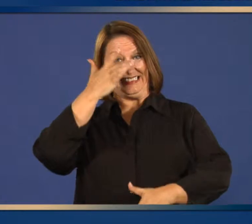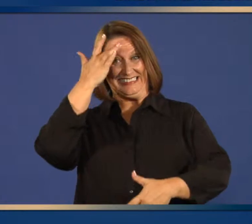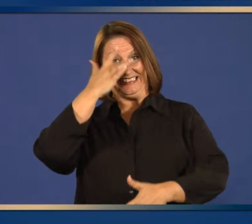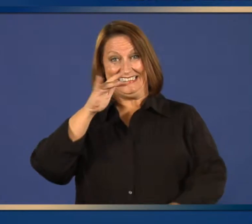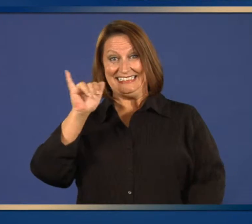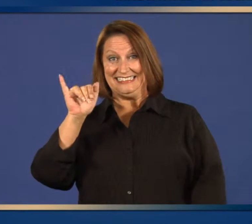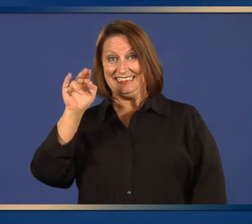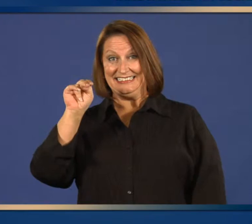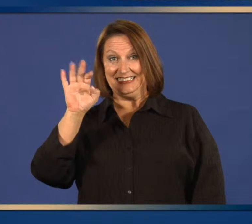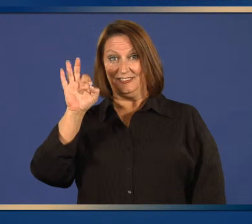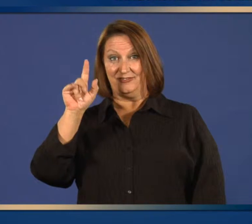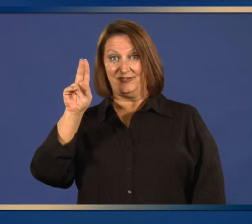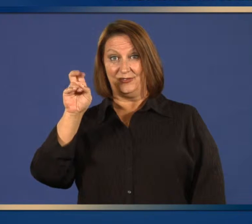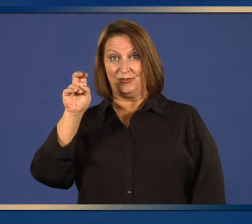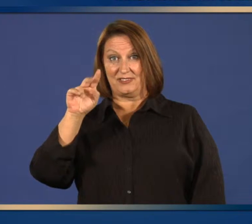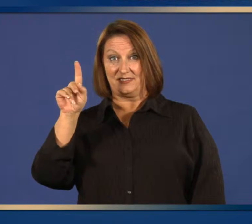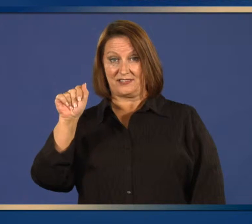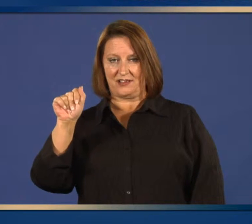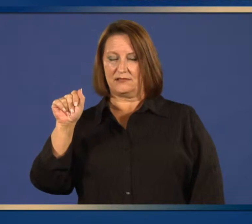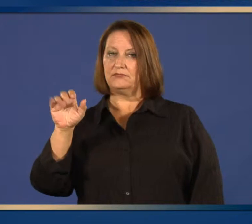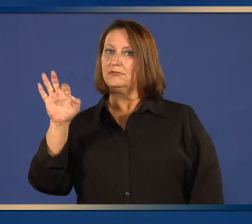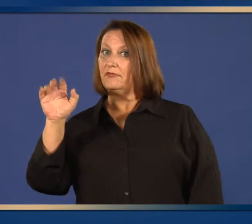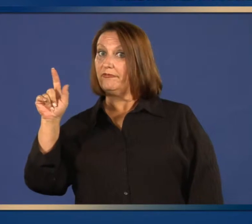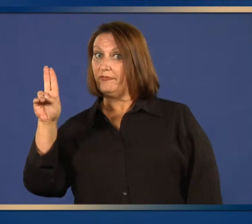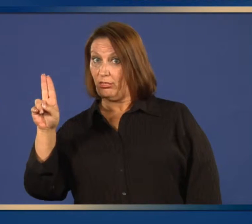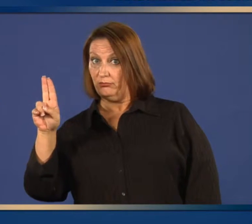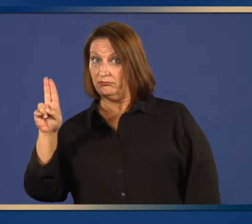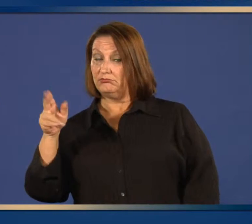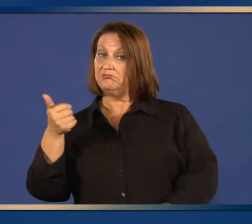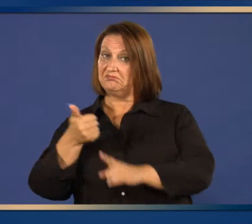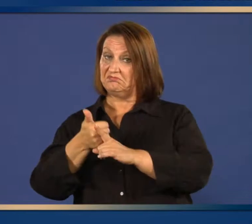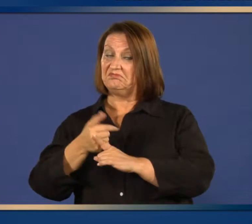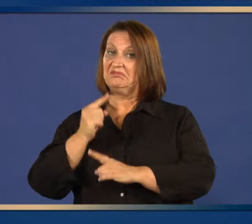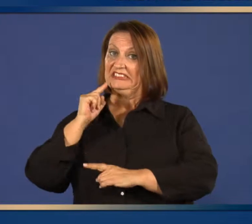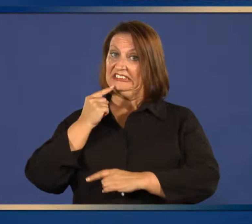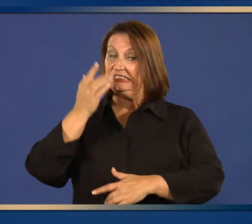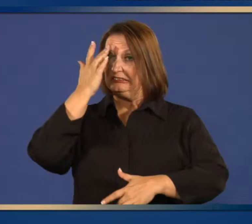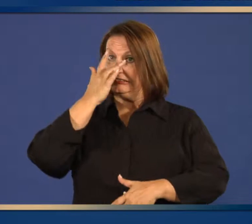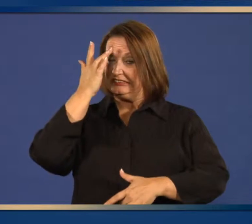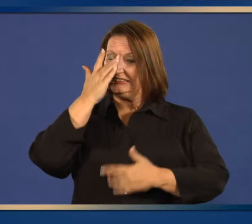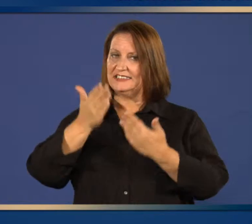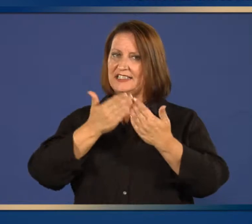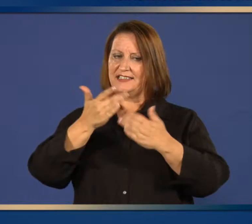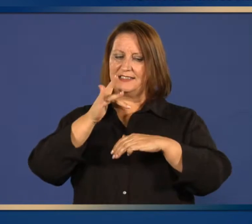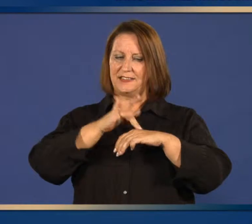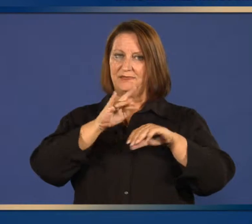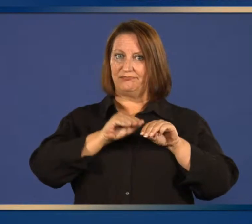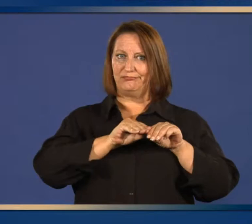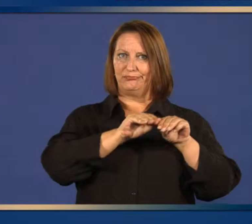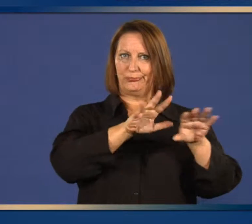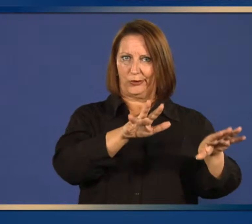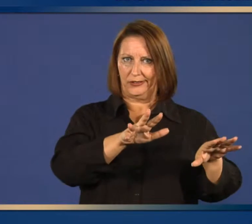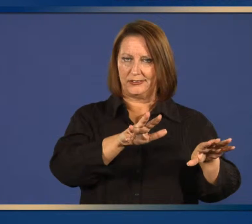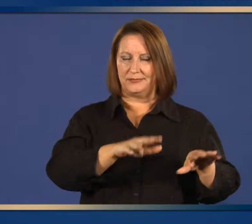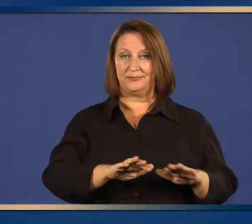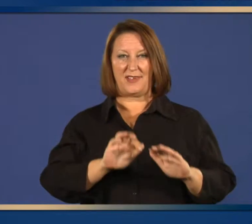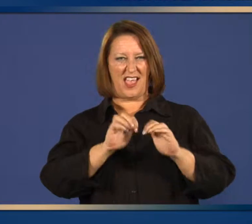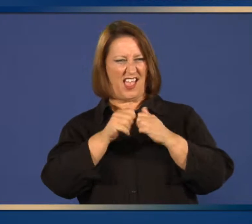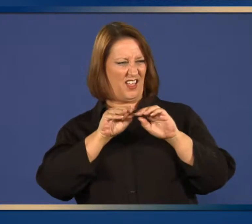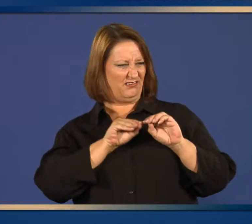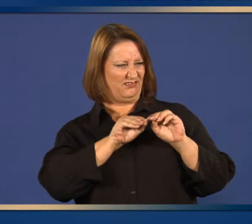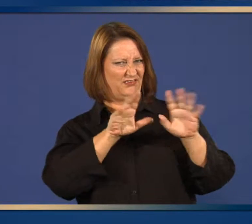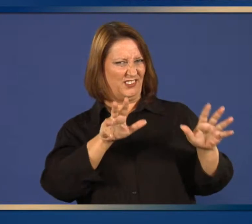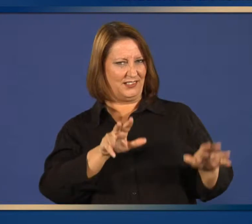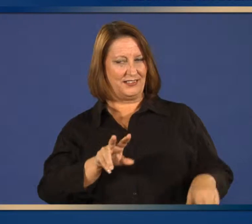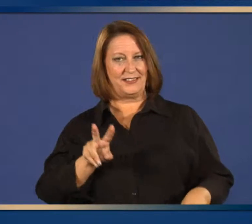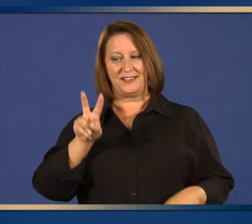Influenza, or flu, is a contagious disease. It is caused by the influenza virus, which